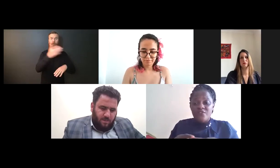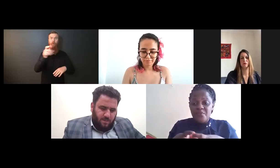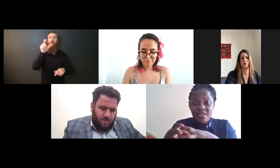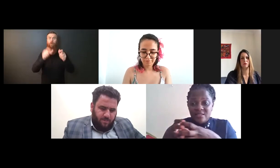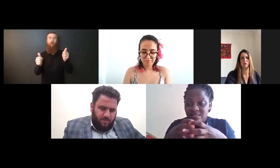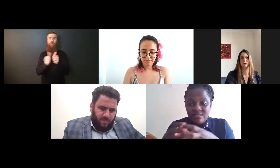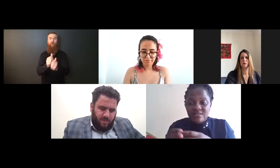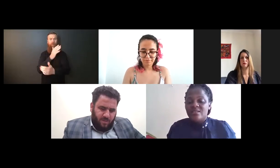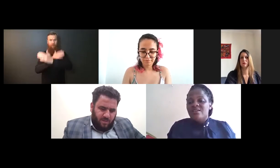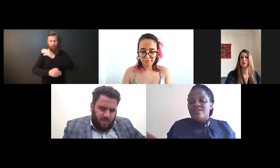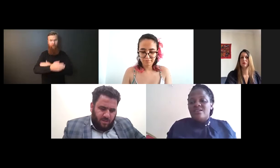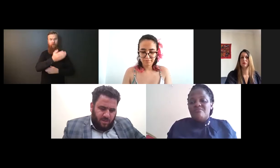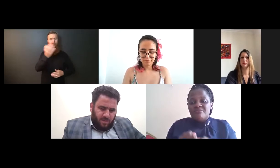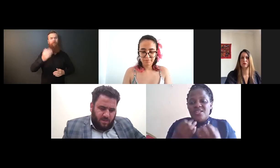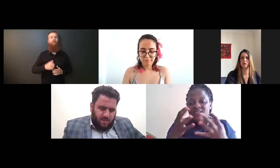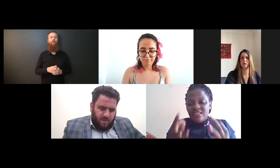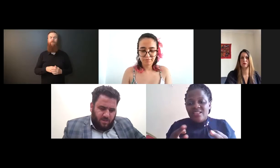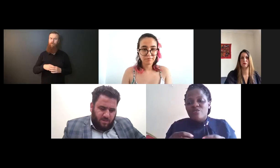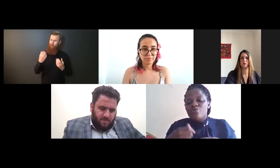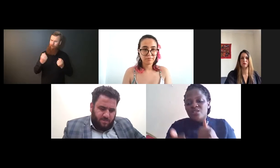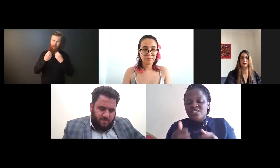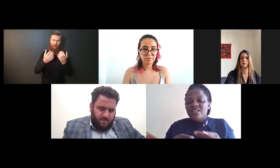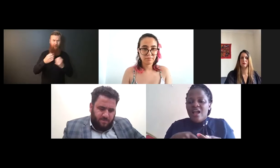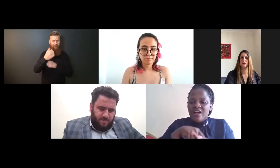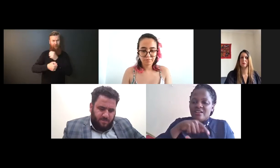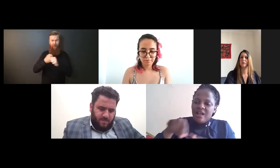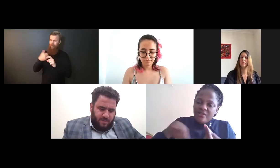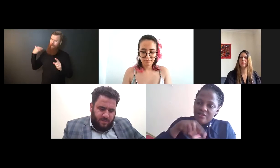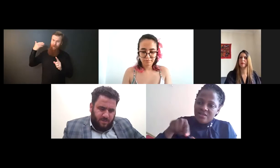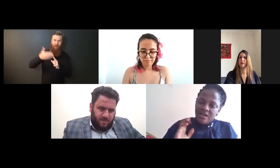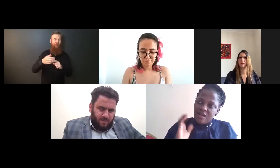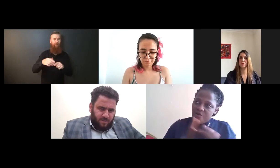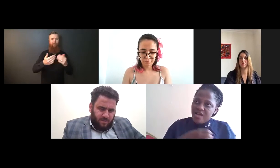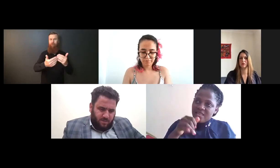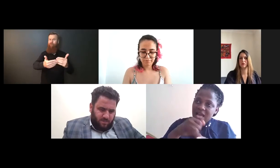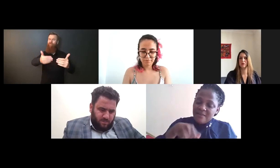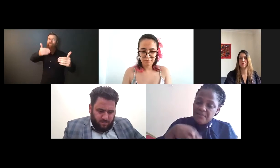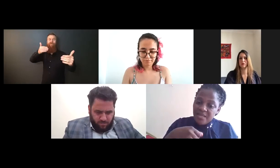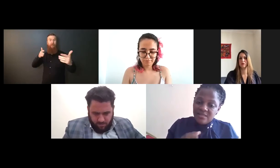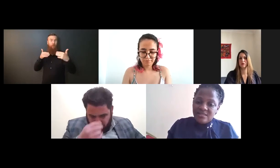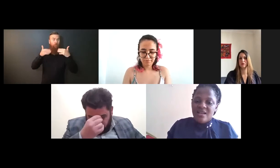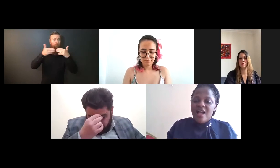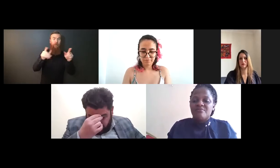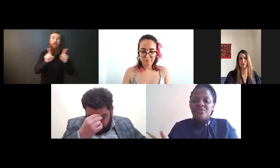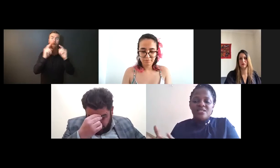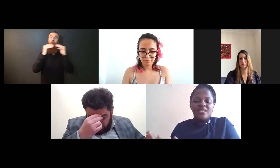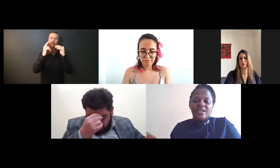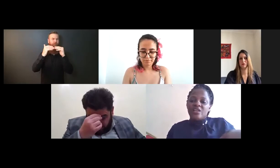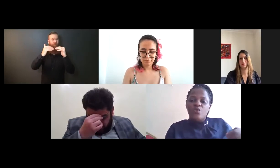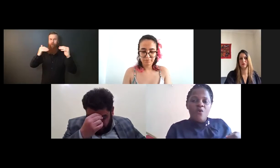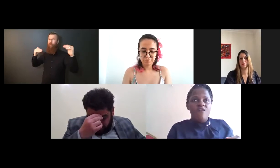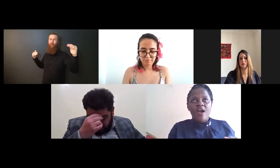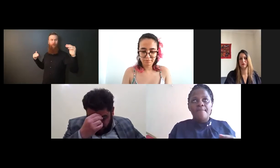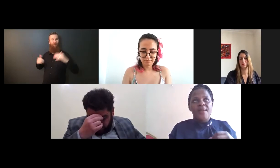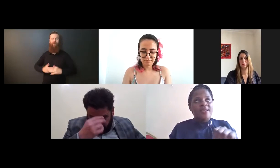been left behind within the movements. Many things that are rotating around us,